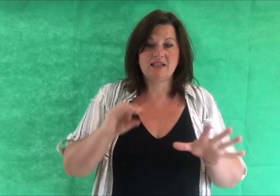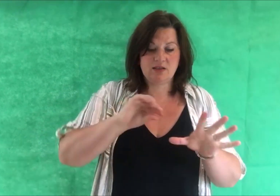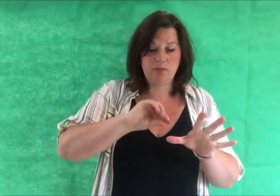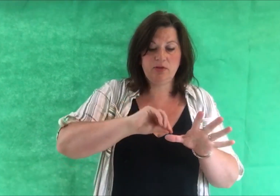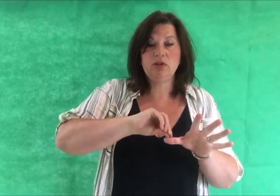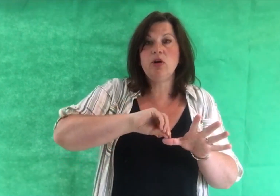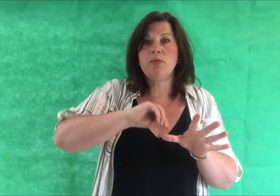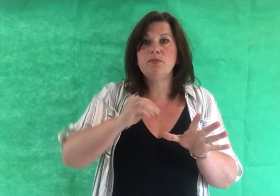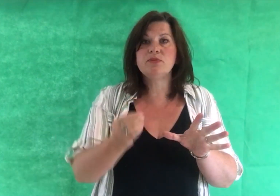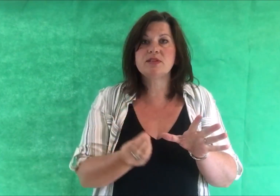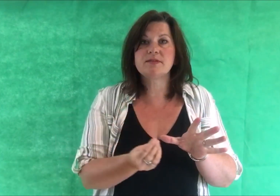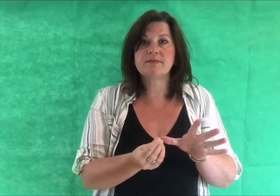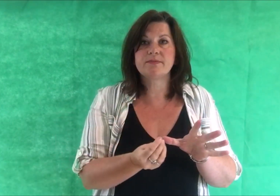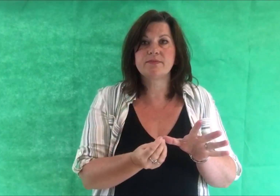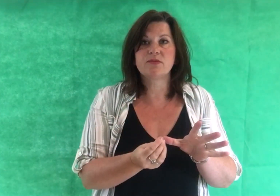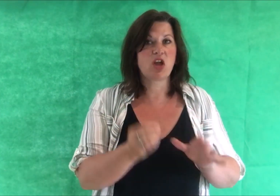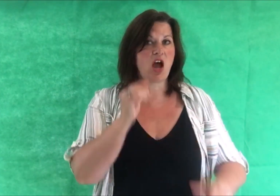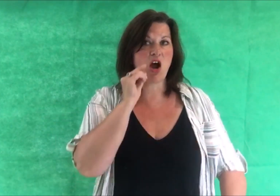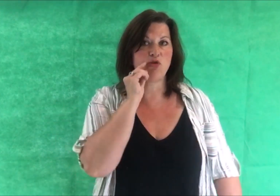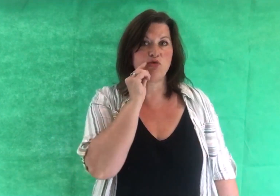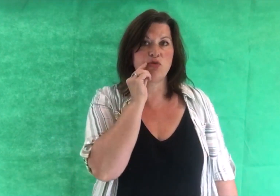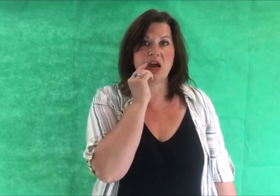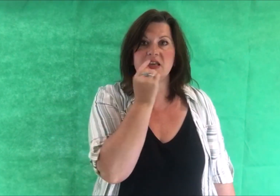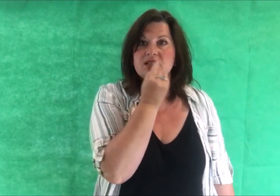the plums are red.